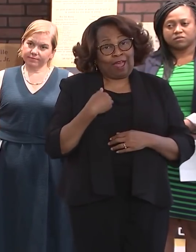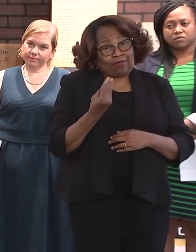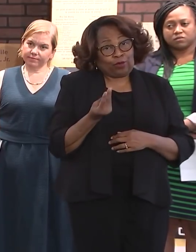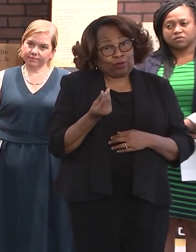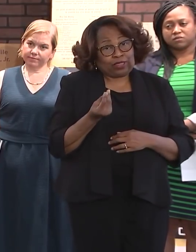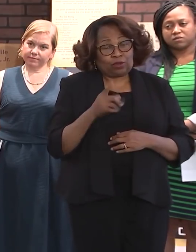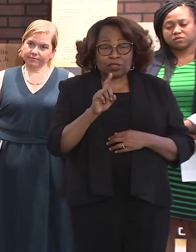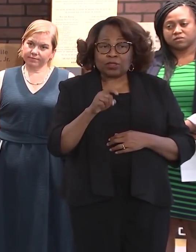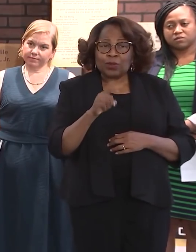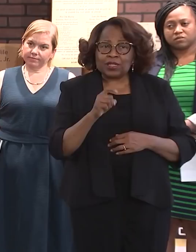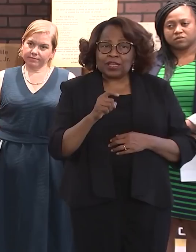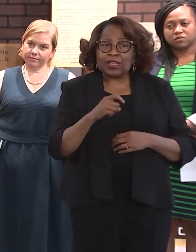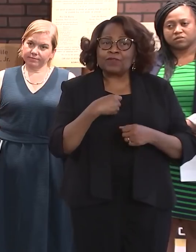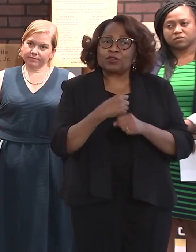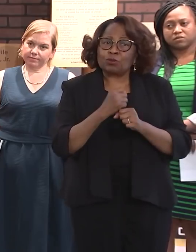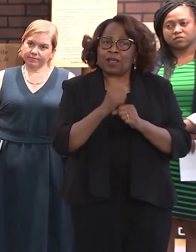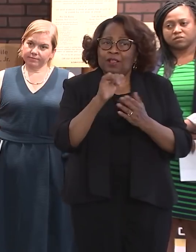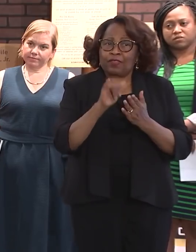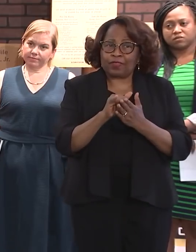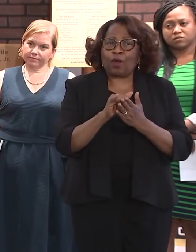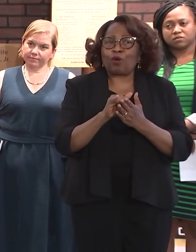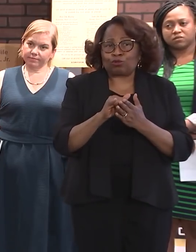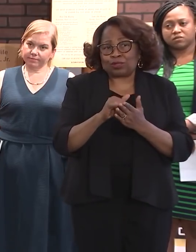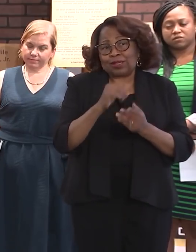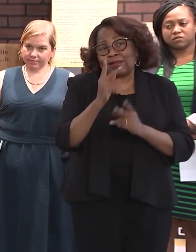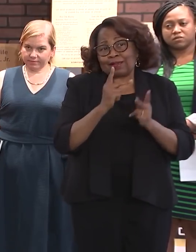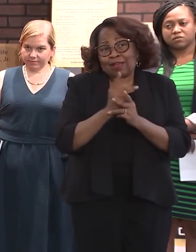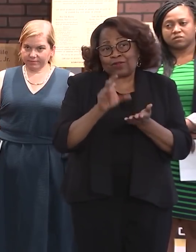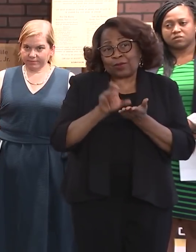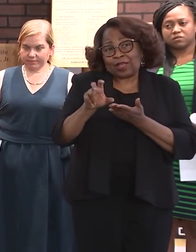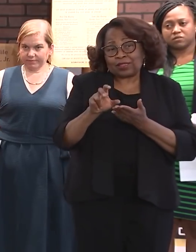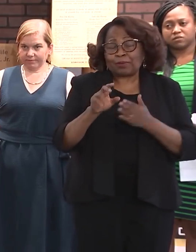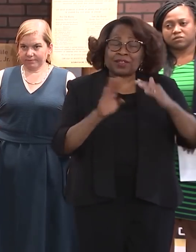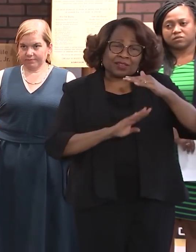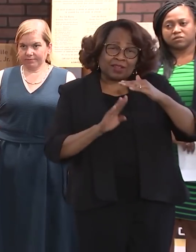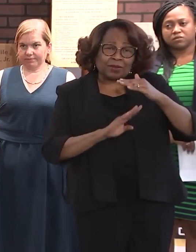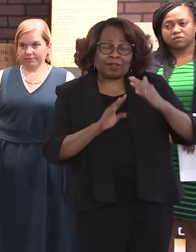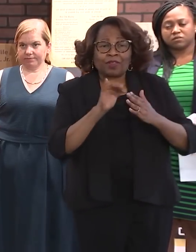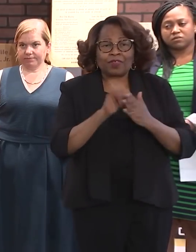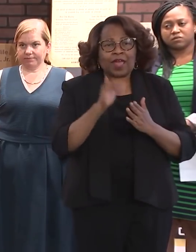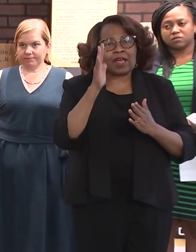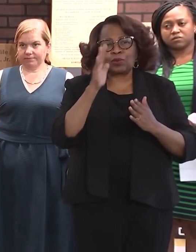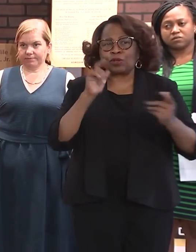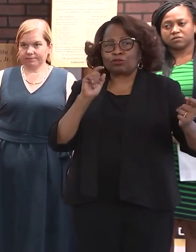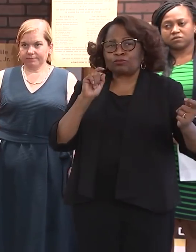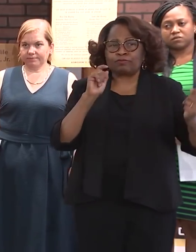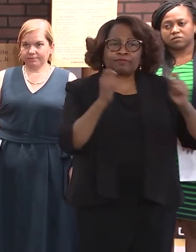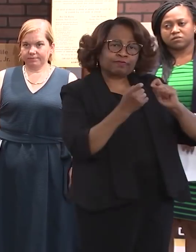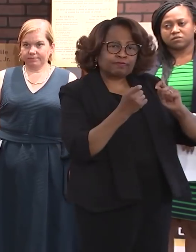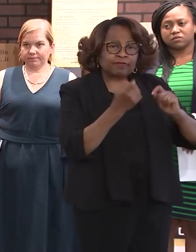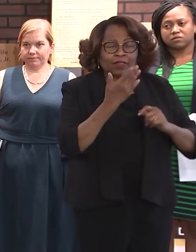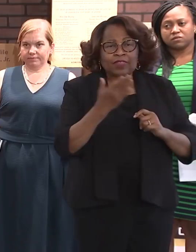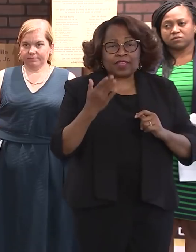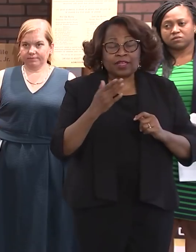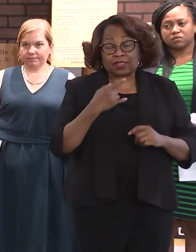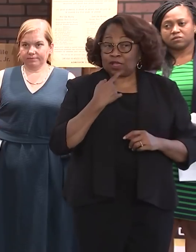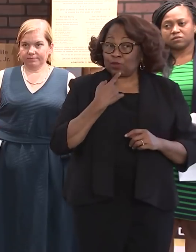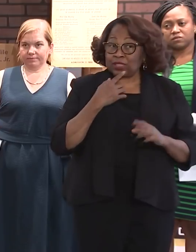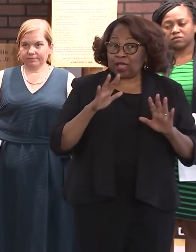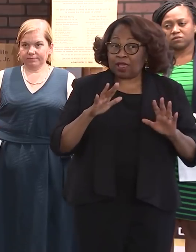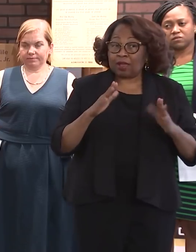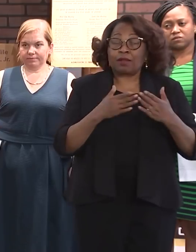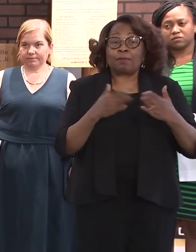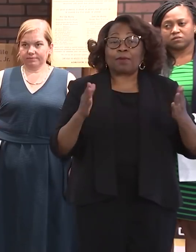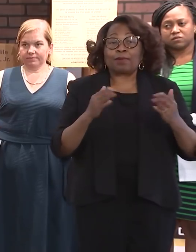resources that we need to make those kind of investments, because fundamentally, that's what's going to turn things around. And you mentioned